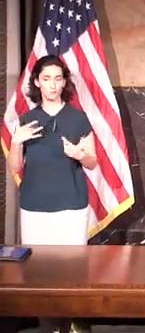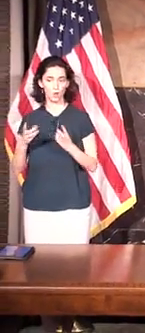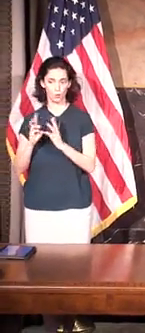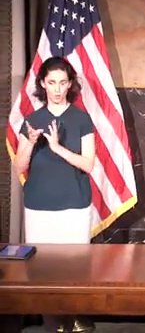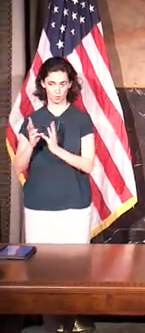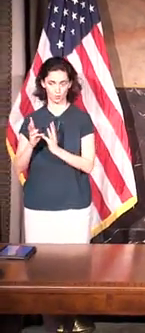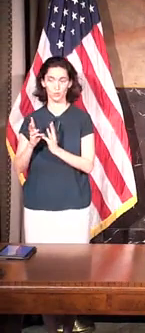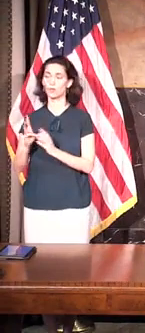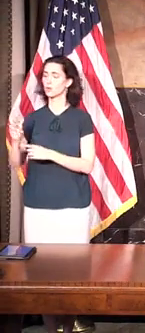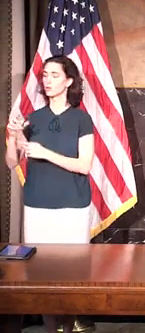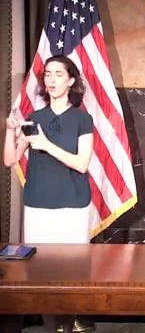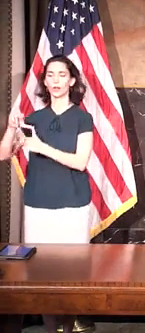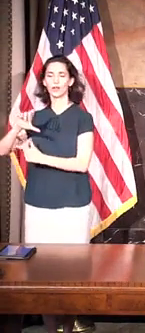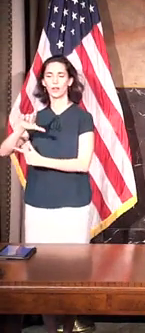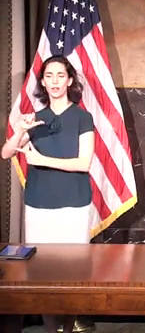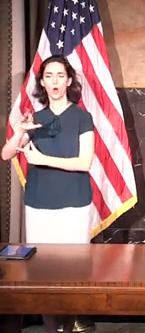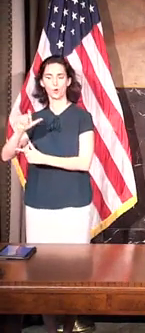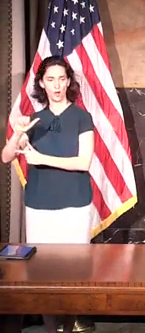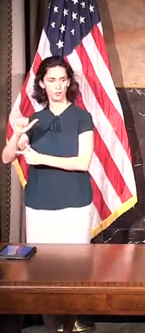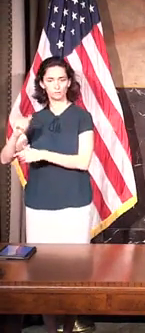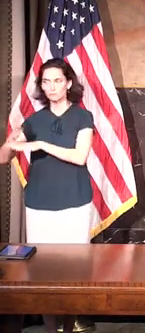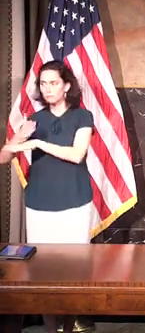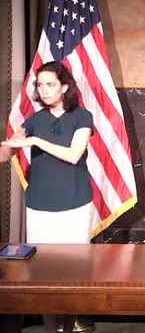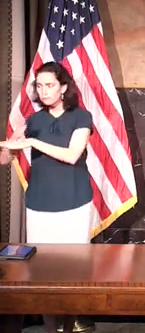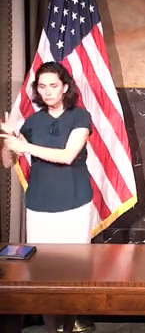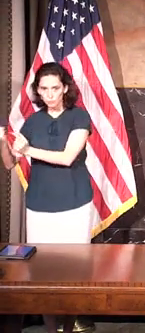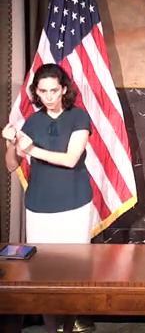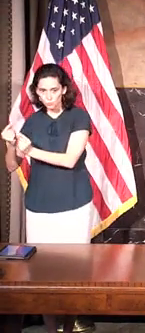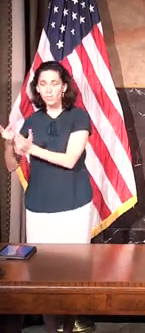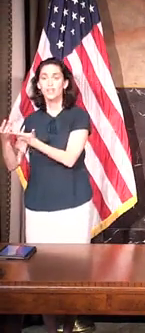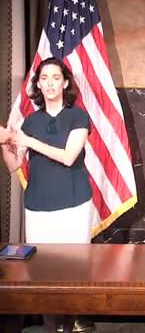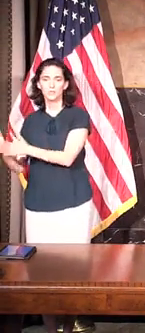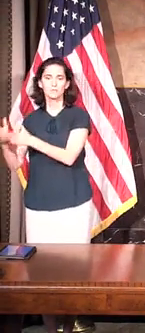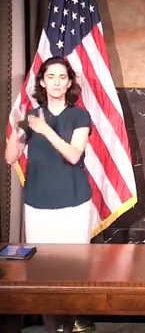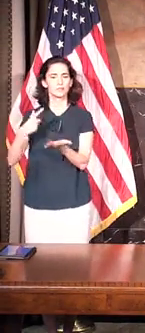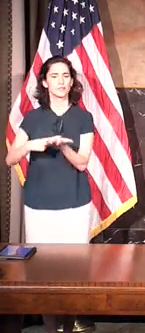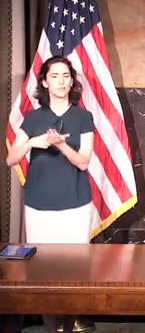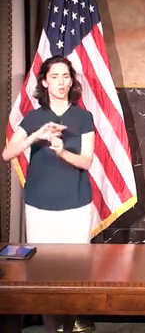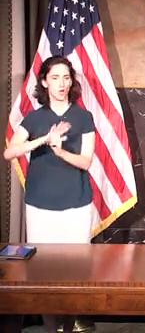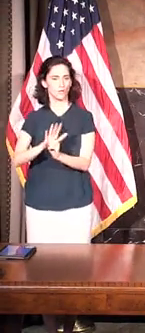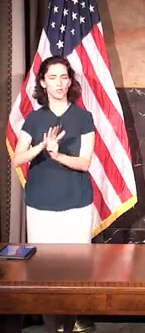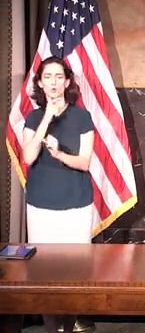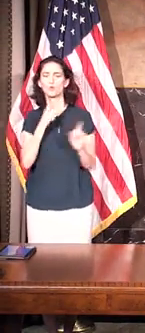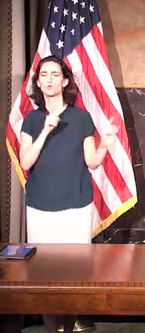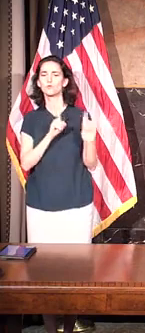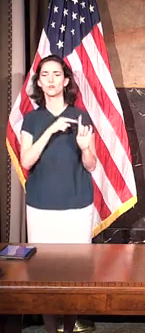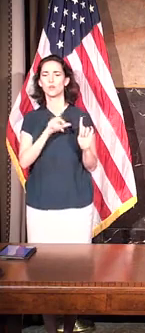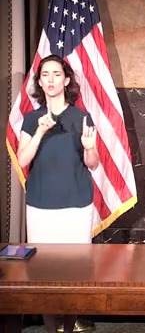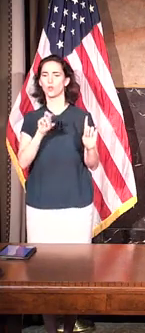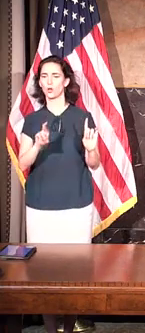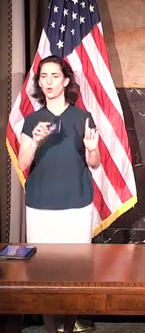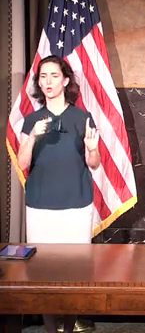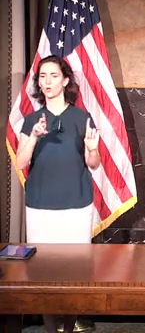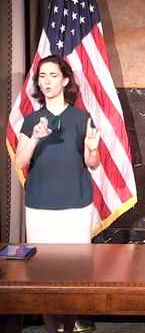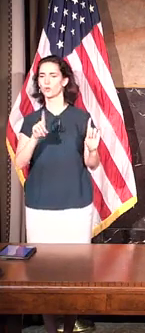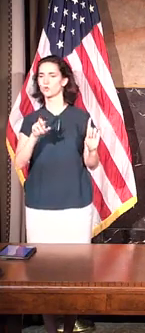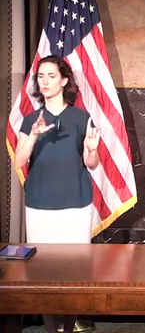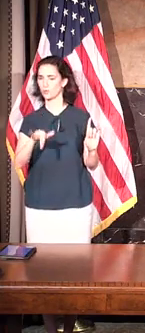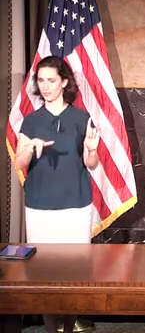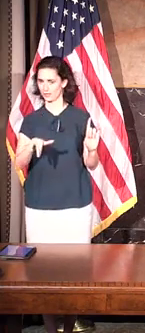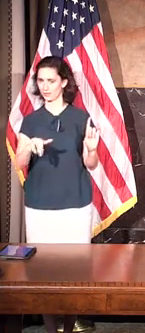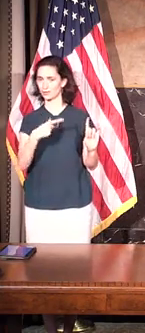Hurricane Laura recovery. Then we'll get to the COVID briefing. I had with me here today Dr. Guidry, who will be available to